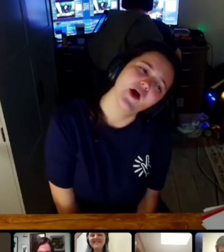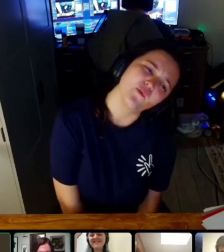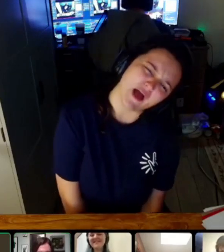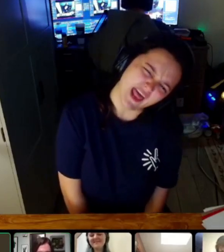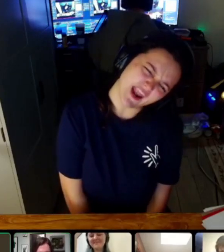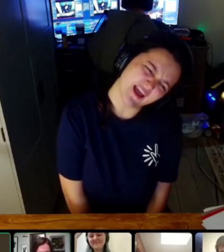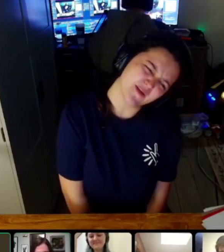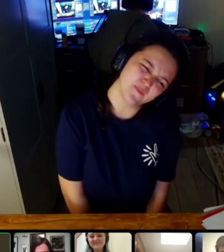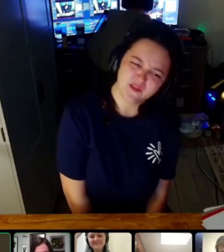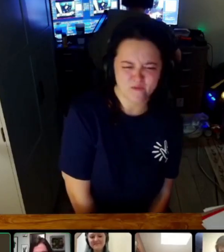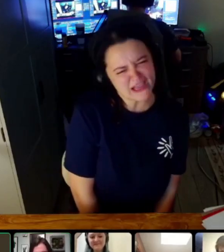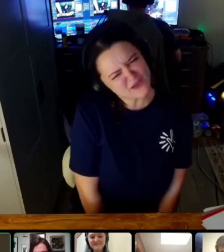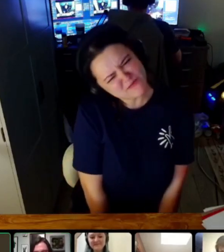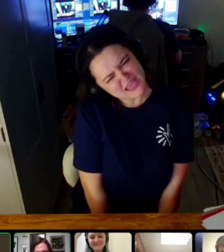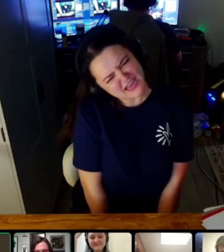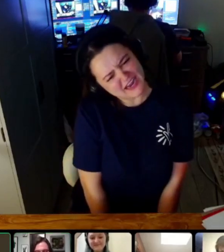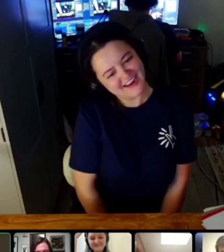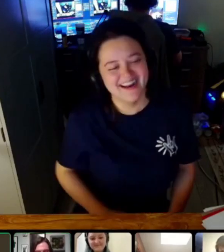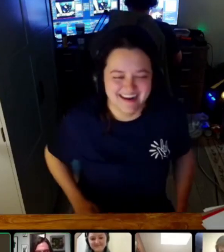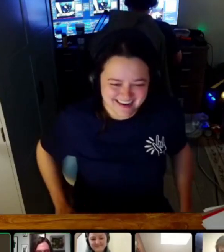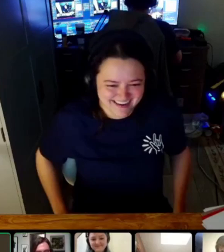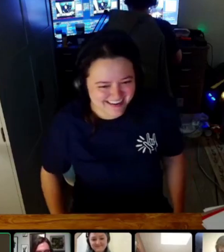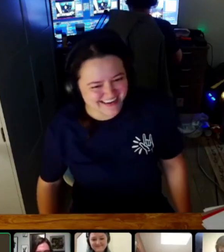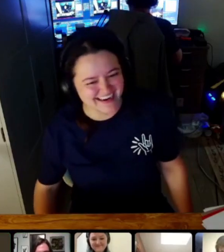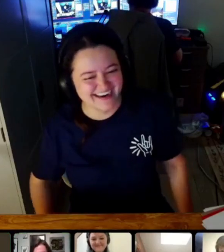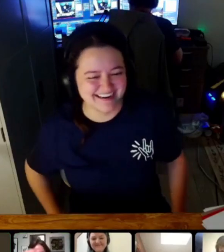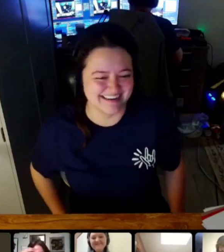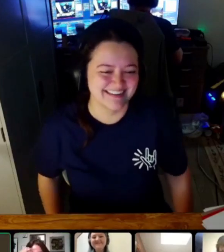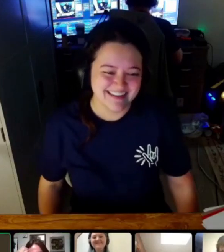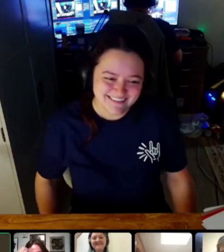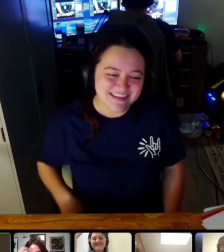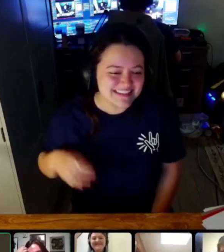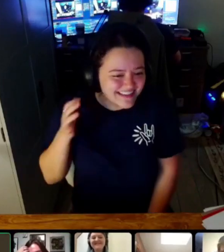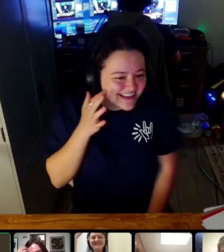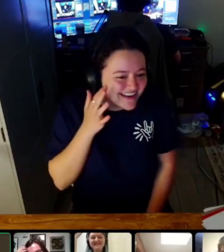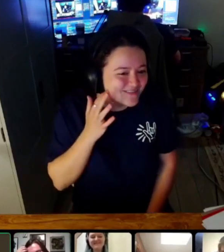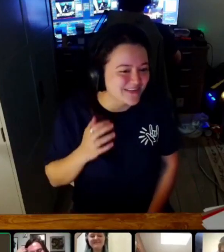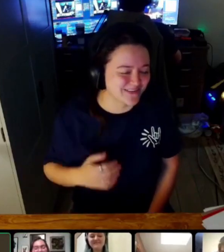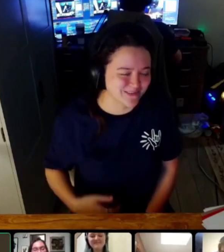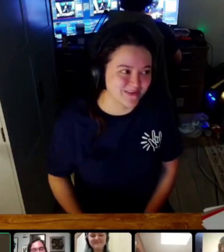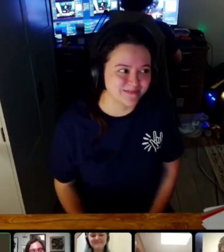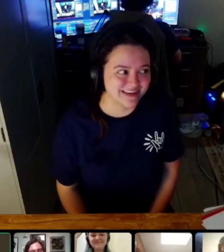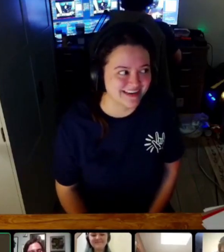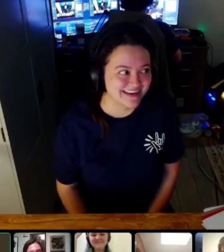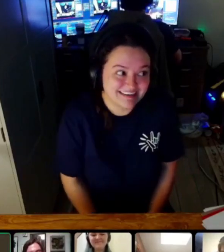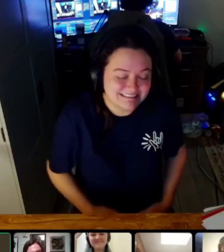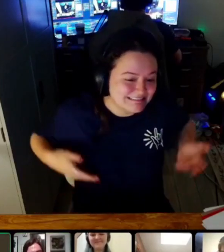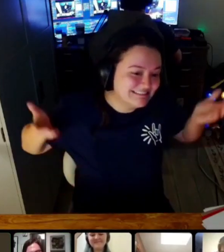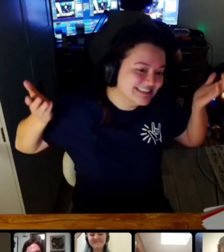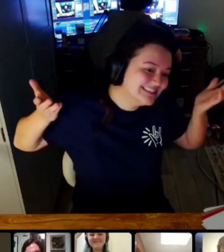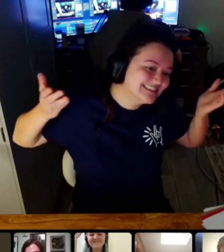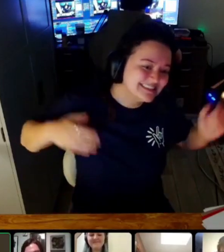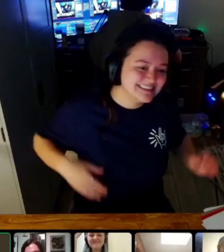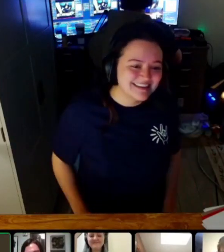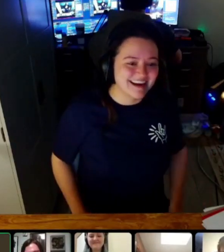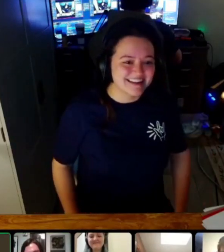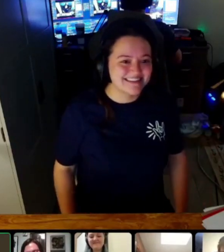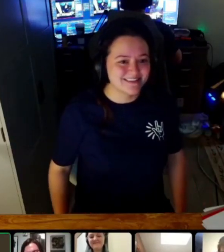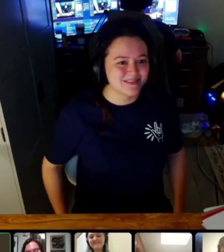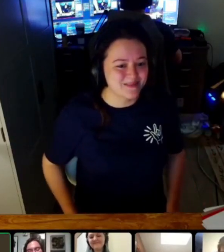What? What do you mean? Feels a little bit cruel, but you gotta teach them somehow,